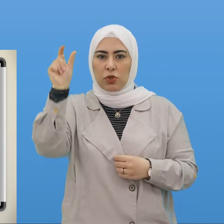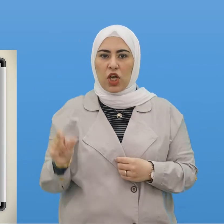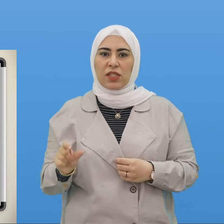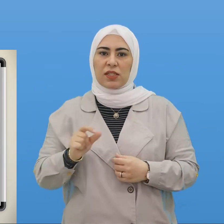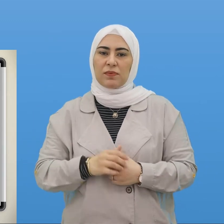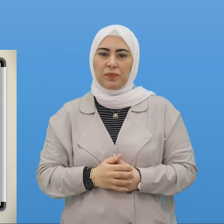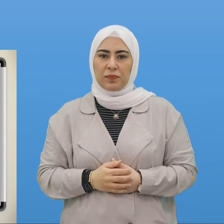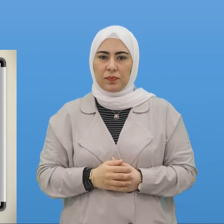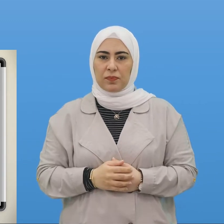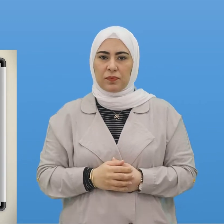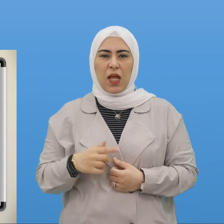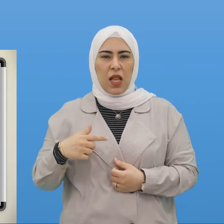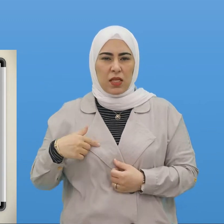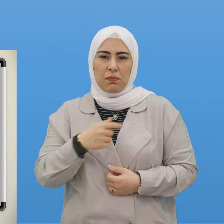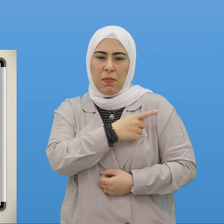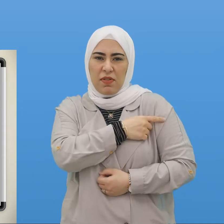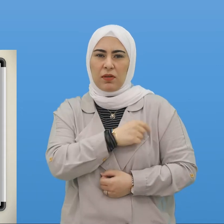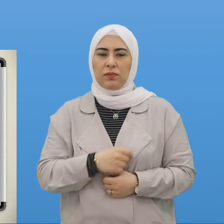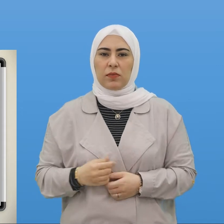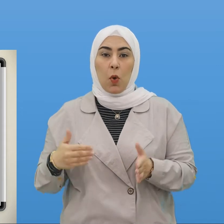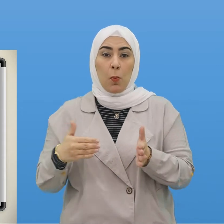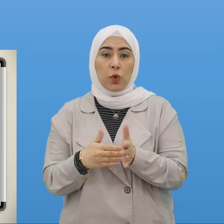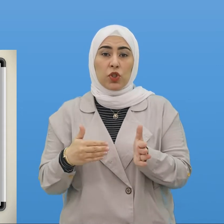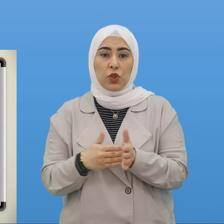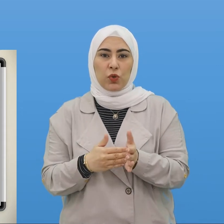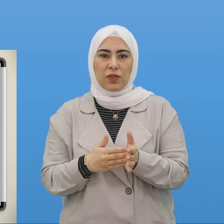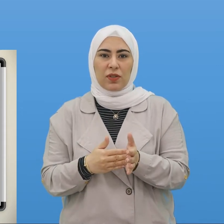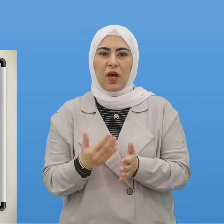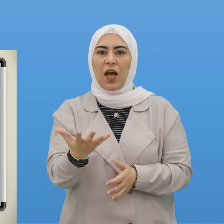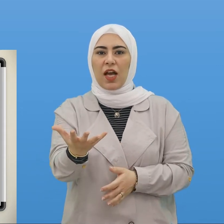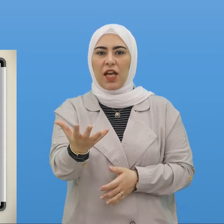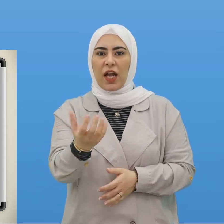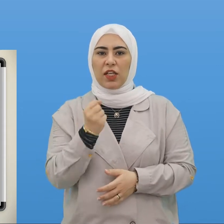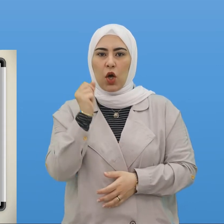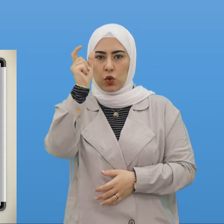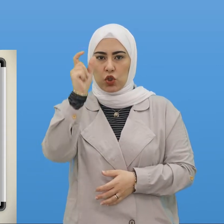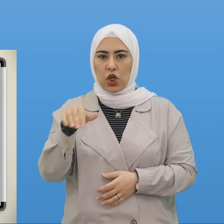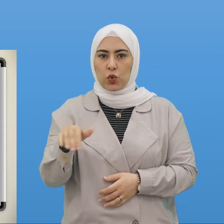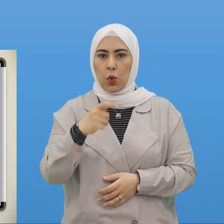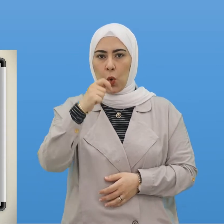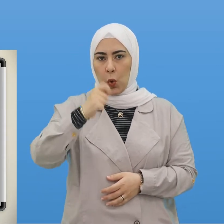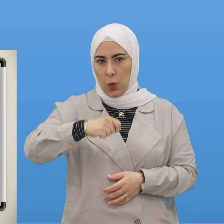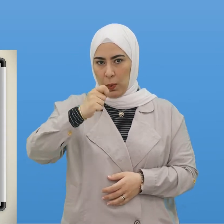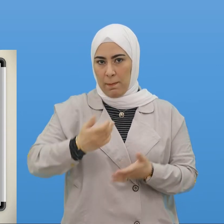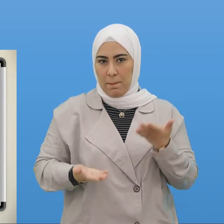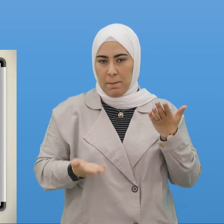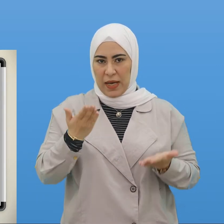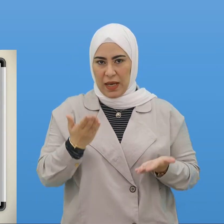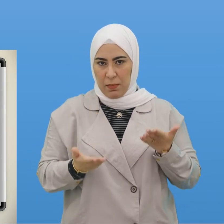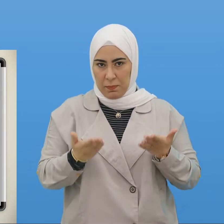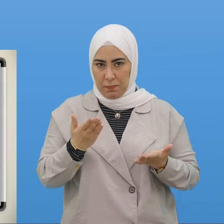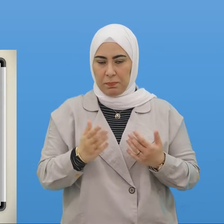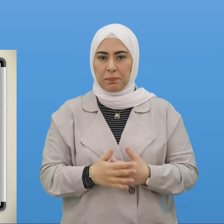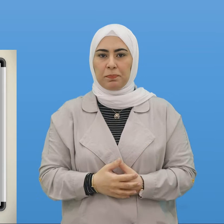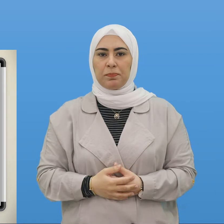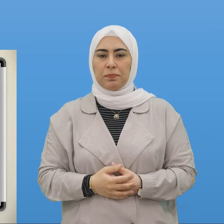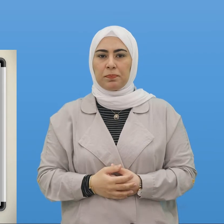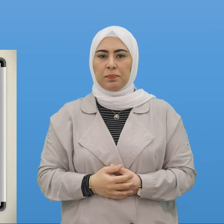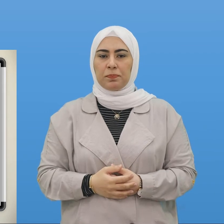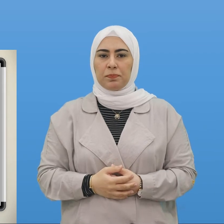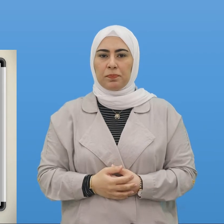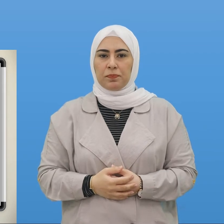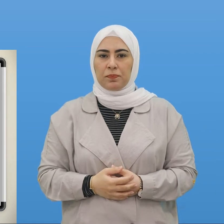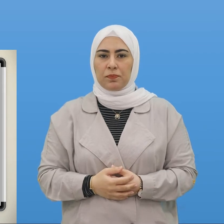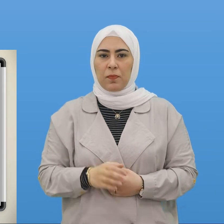your identity. And prosecute means to accuse someone of a crime and try to prove it in a law